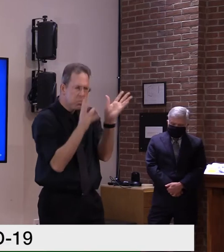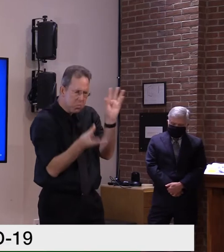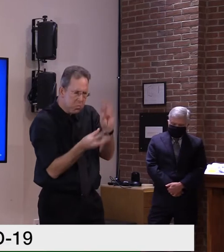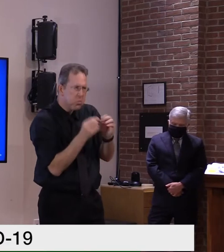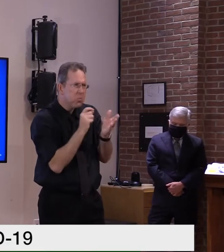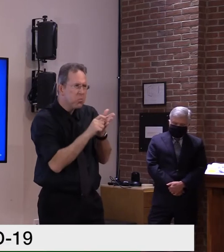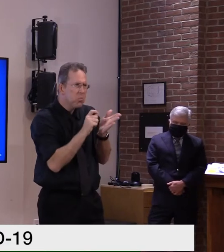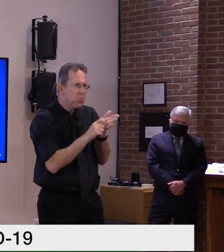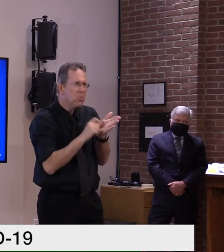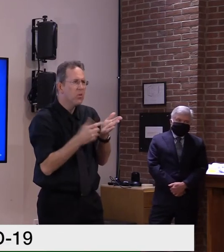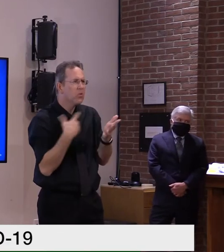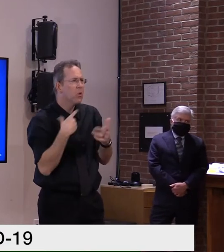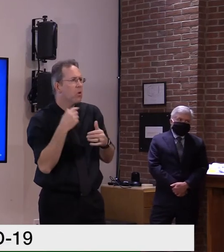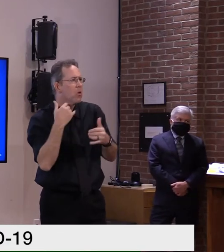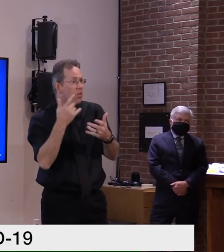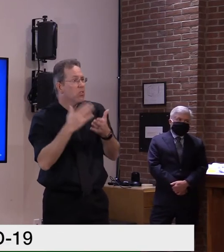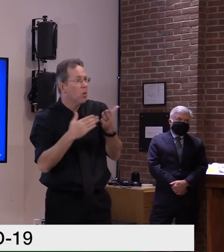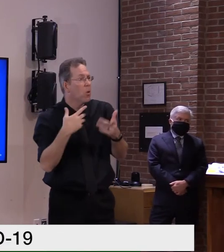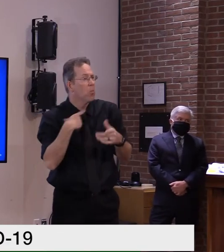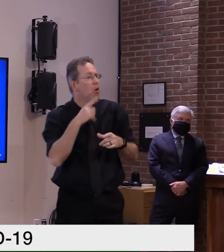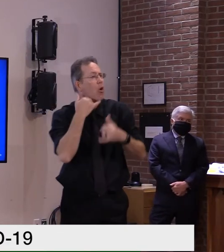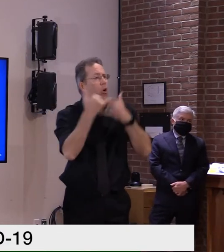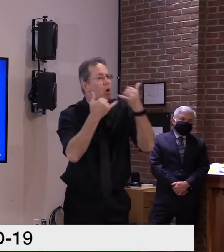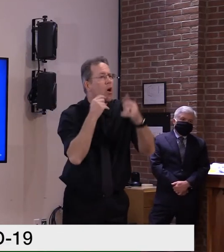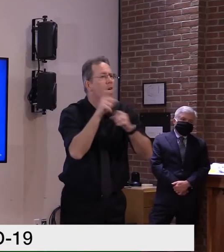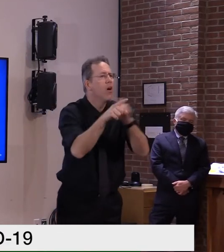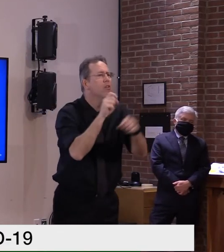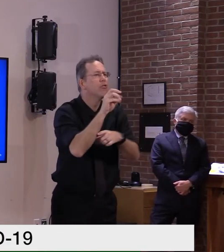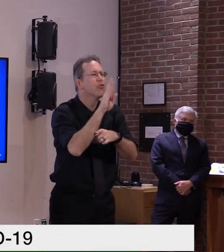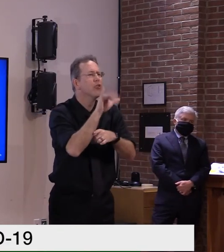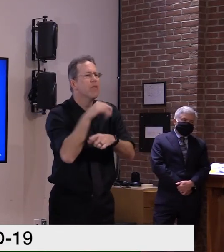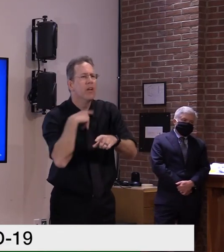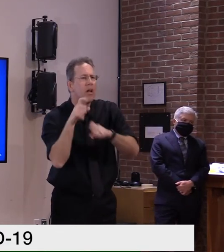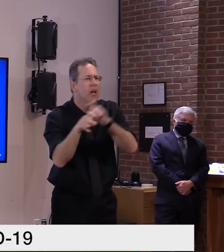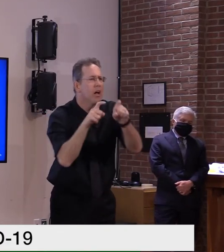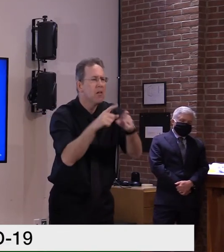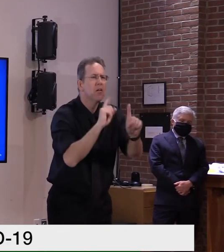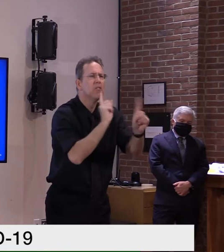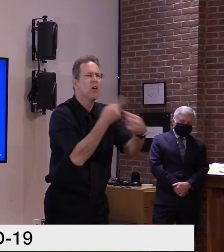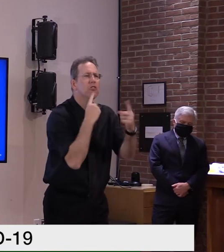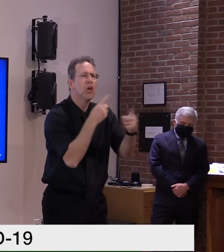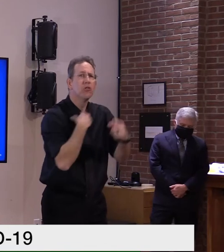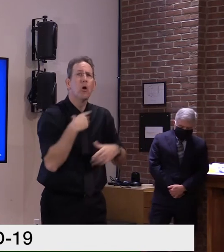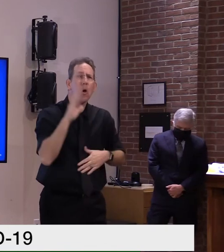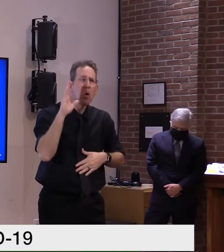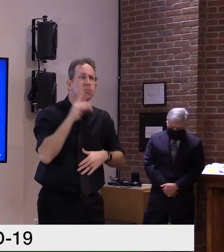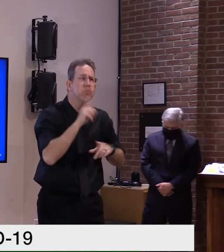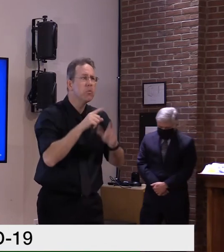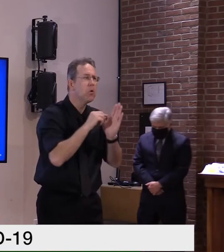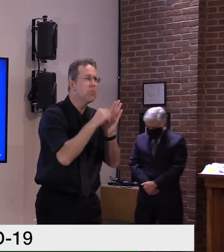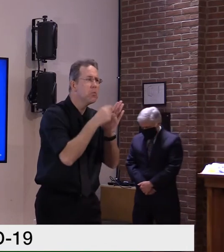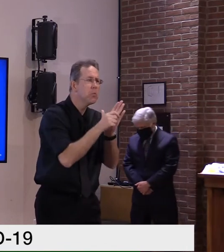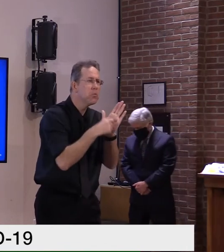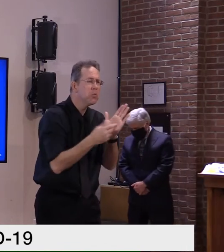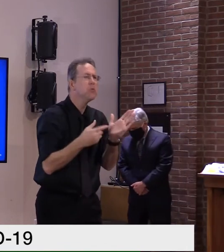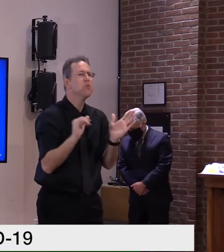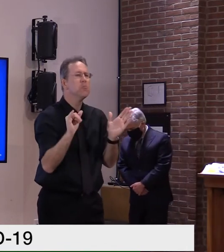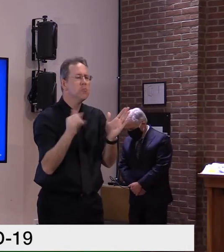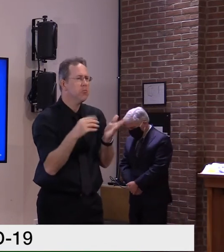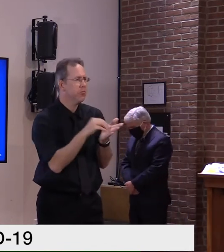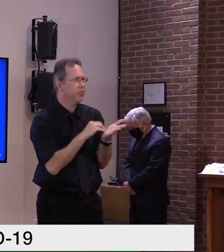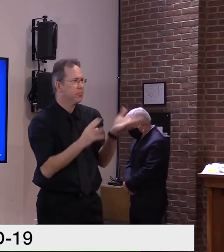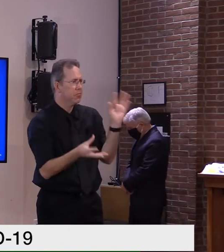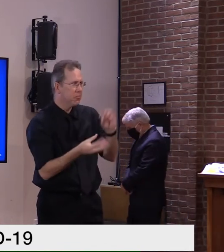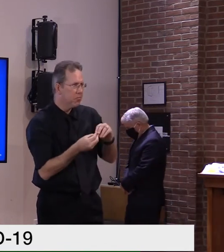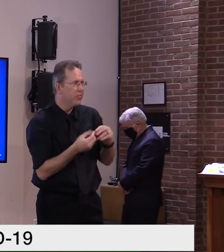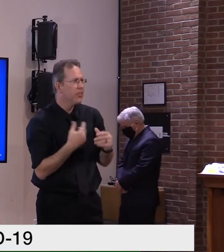the amount of travel, the amount of cell phone variation that occurred, whether someone spent a lot of time at the office in 1 week, and then